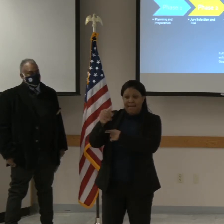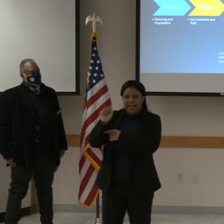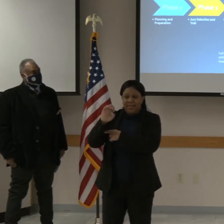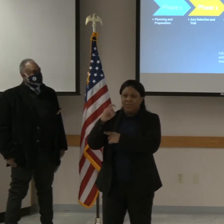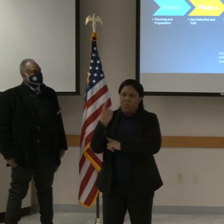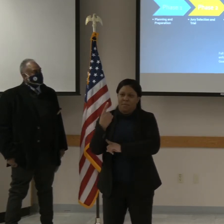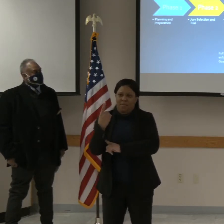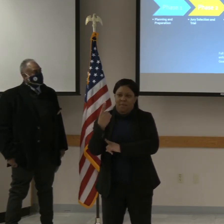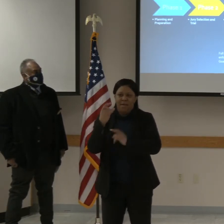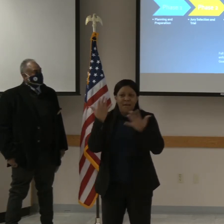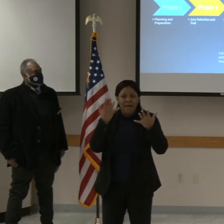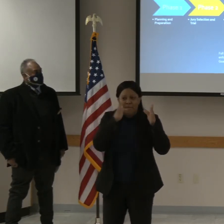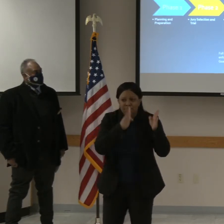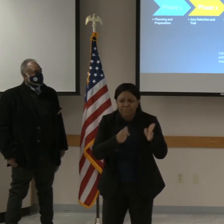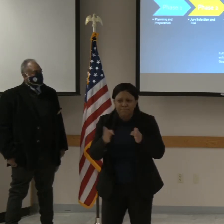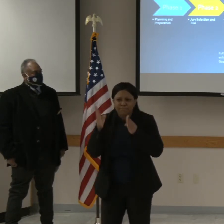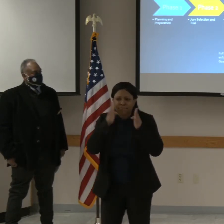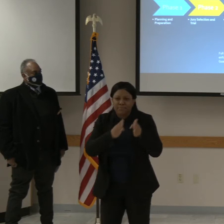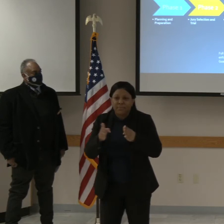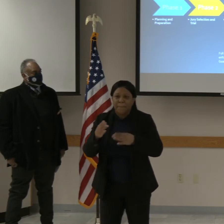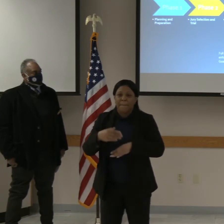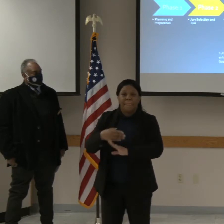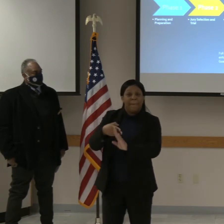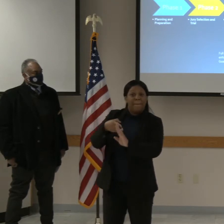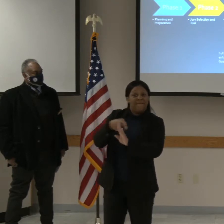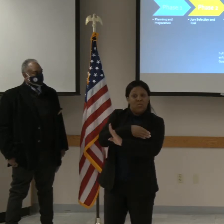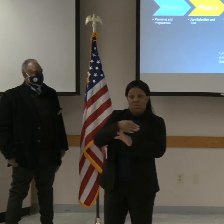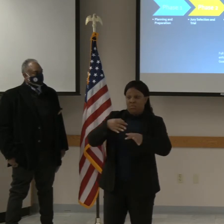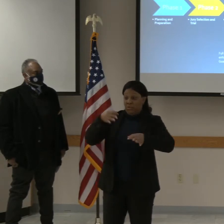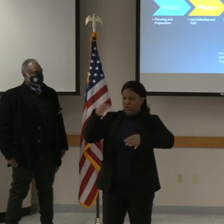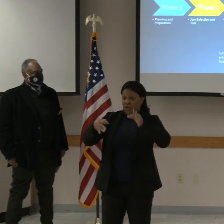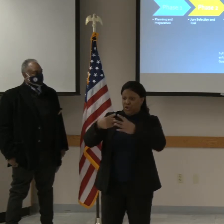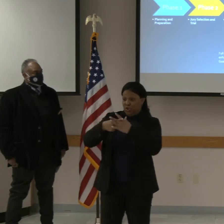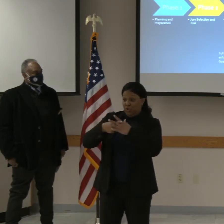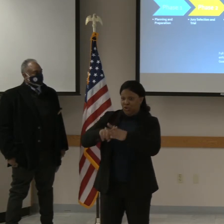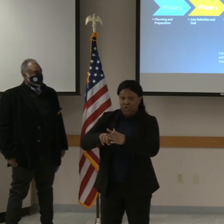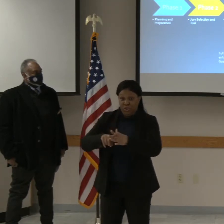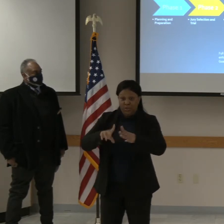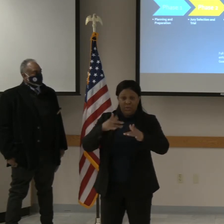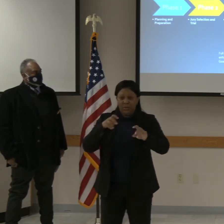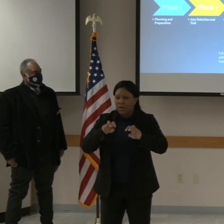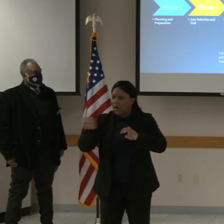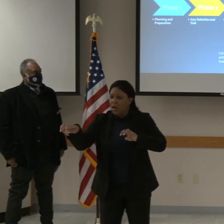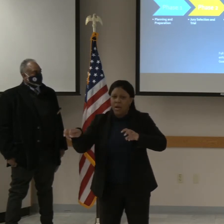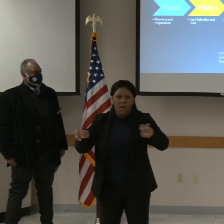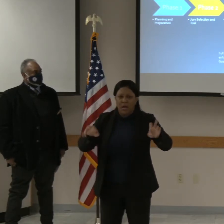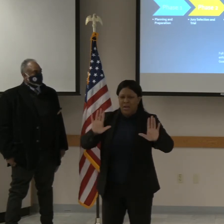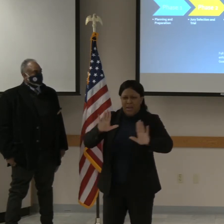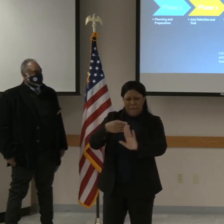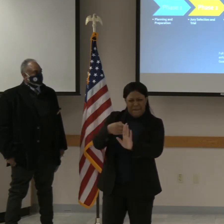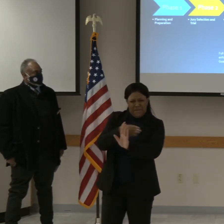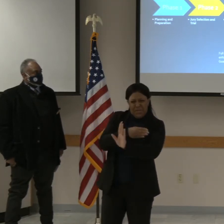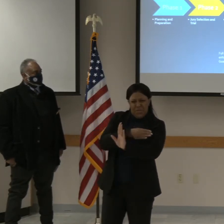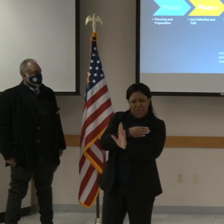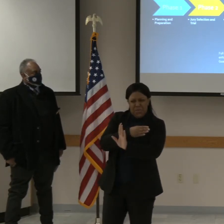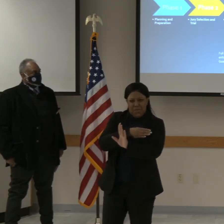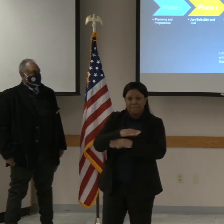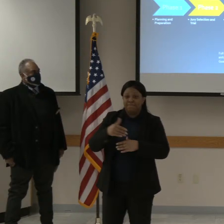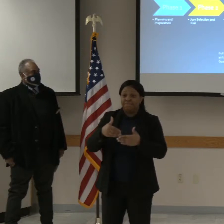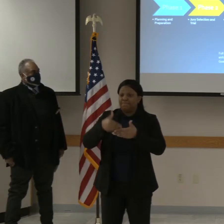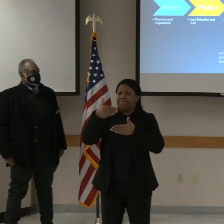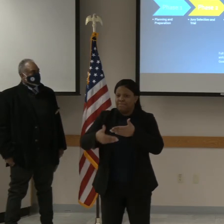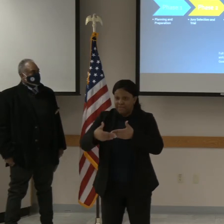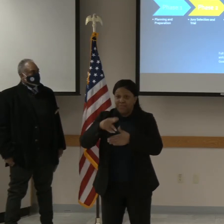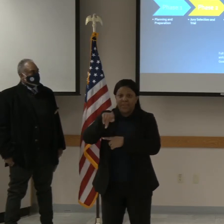Phase two is when jury selection and the actual trial begins. Phase 3 is when closing